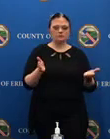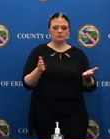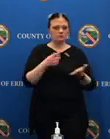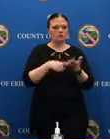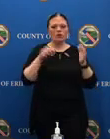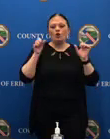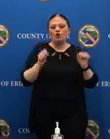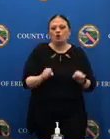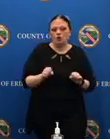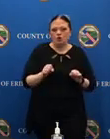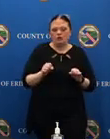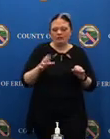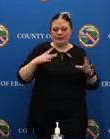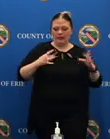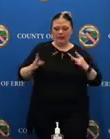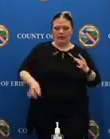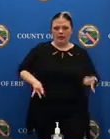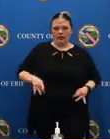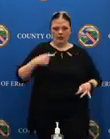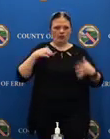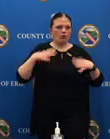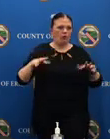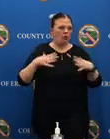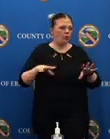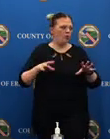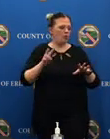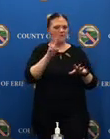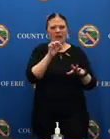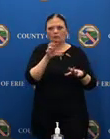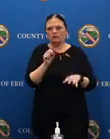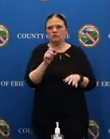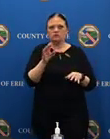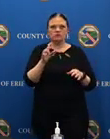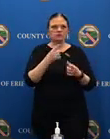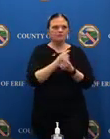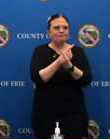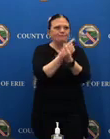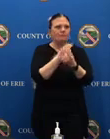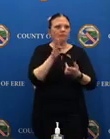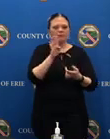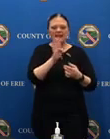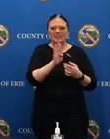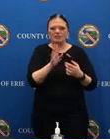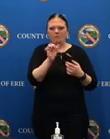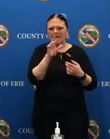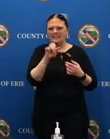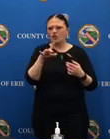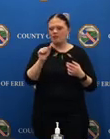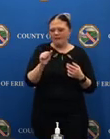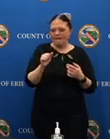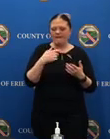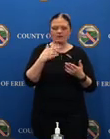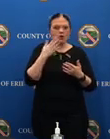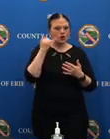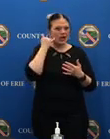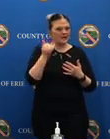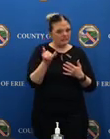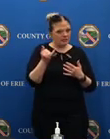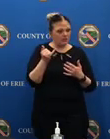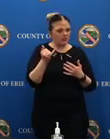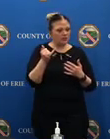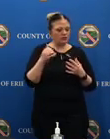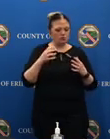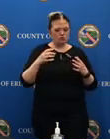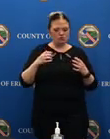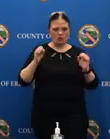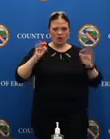have become attached to their clothes, like some virus or bacteria or whatever it is. So it's a good idea just to